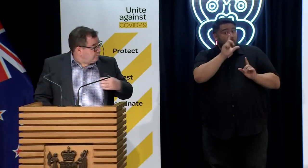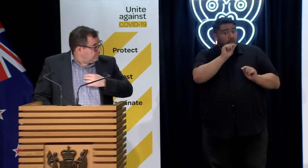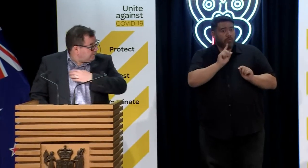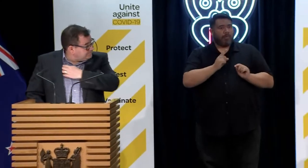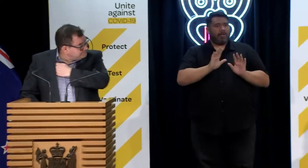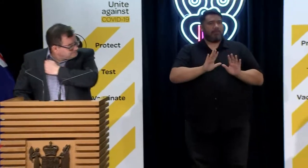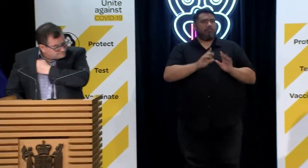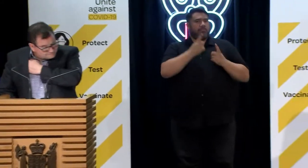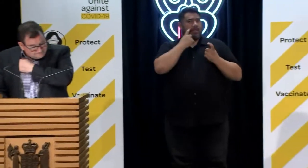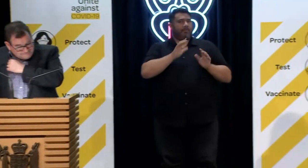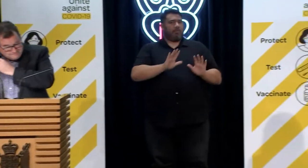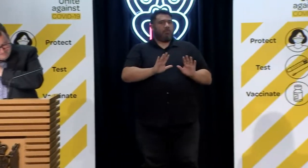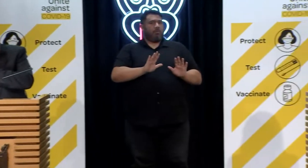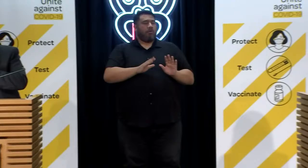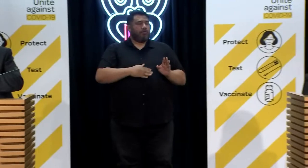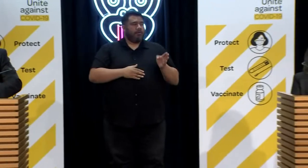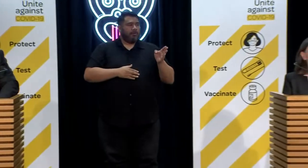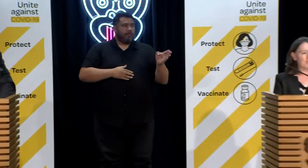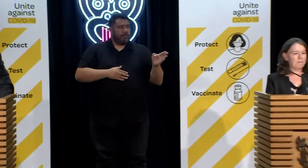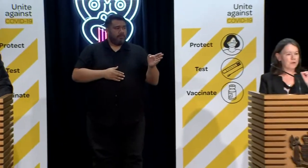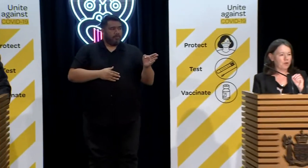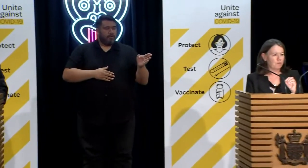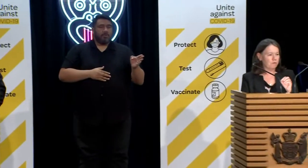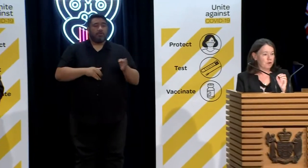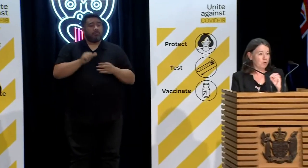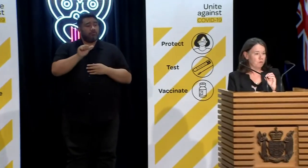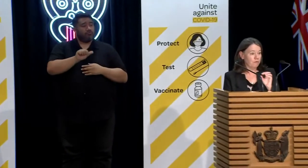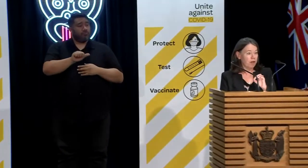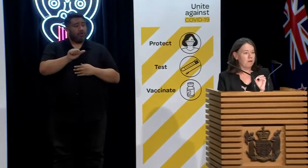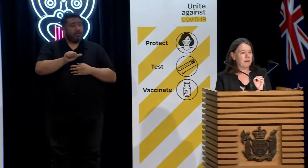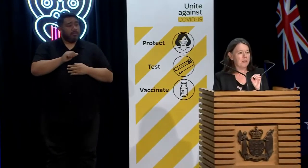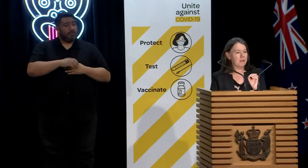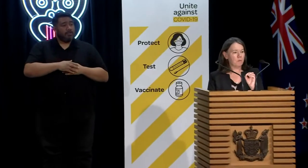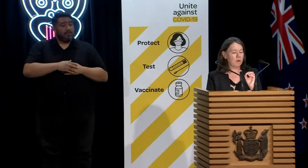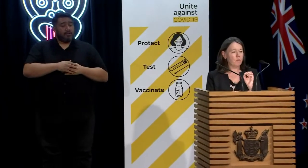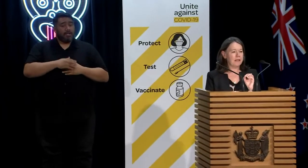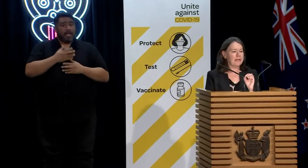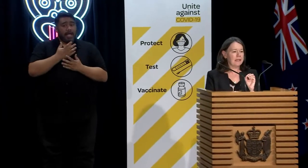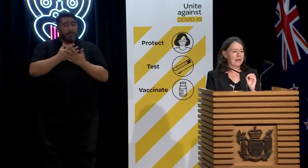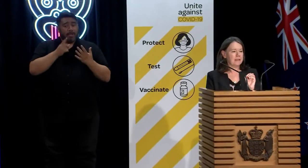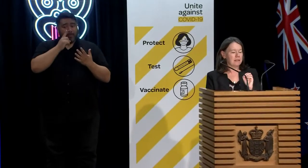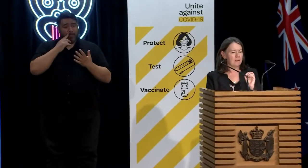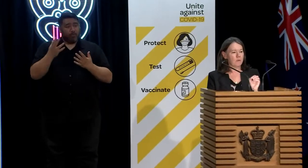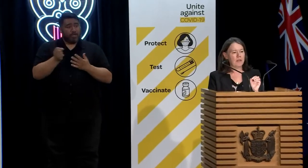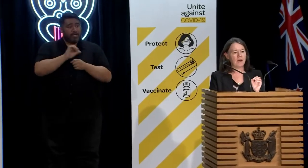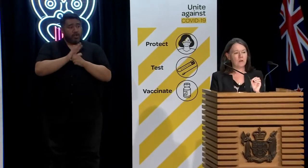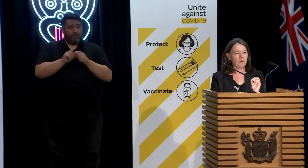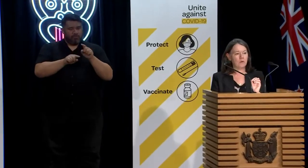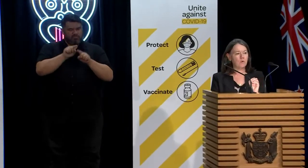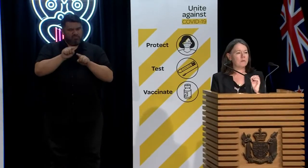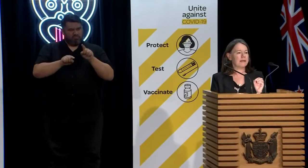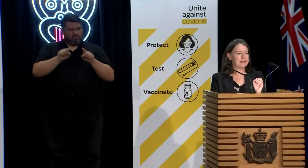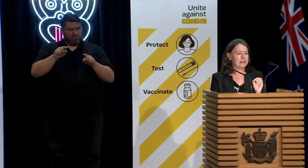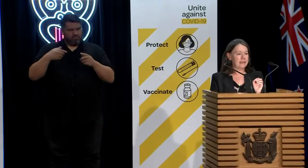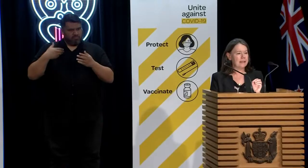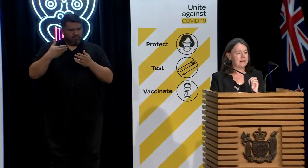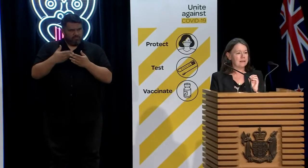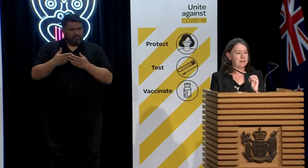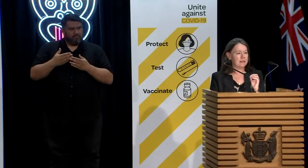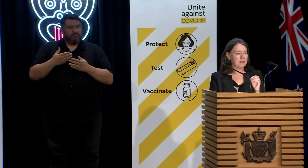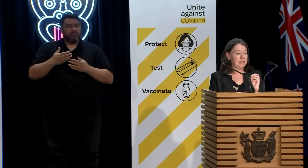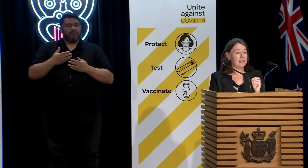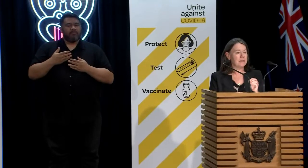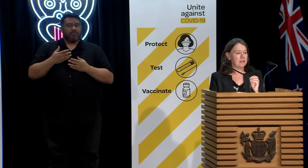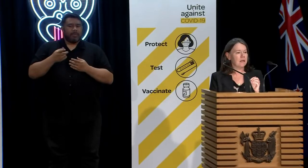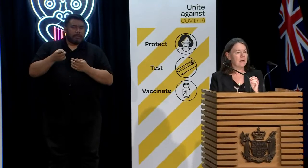want to say anything more about that? Only that the numbers do vary, because when we get a case in that we can't automatically link,